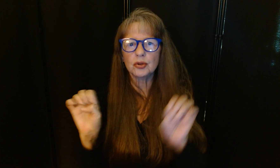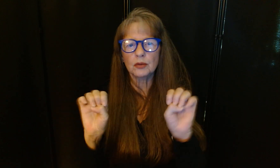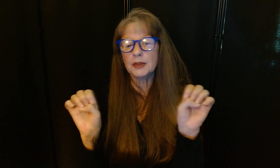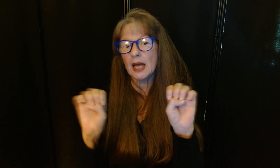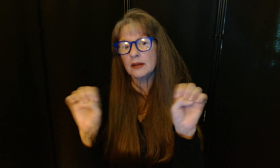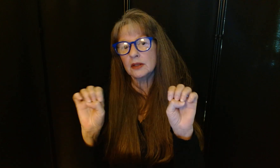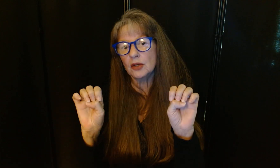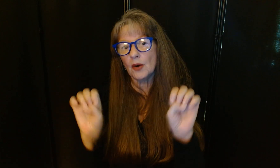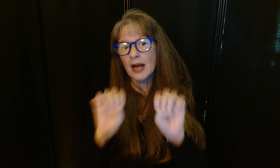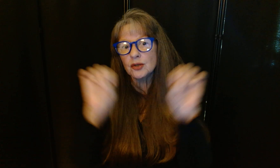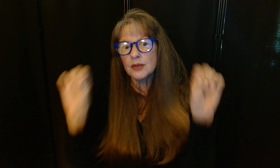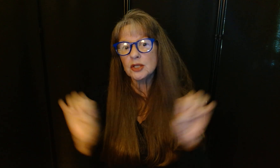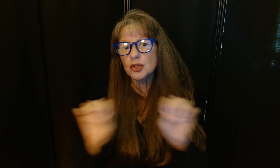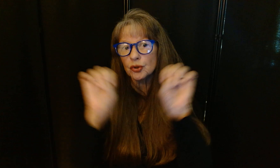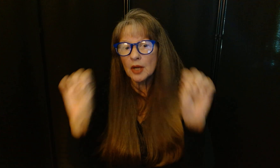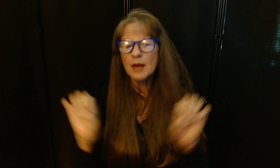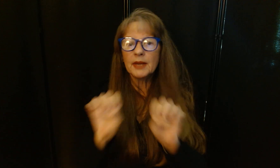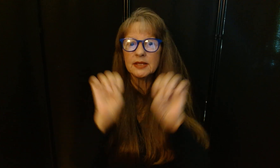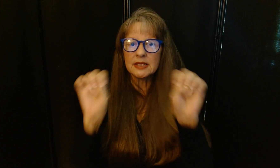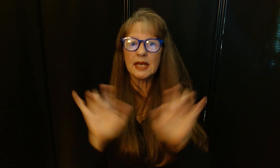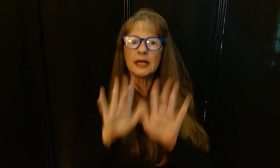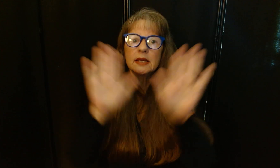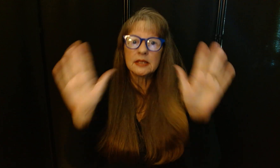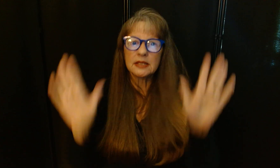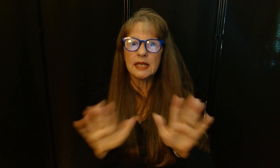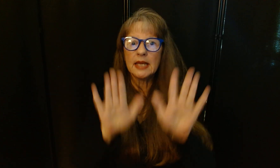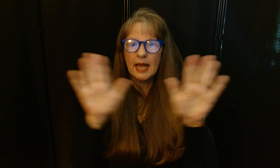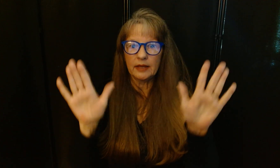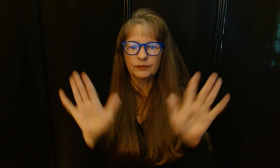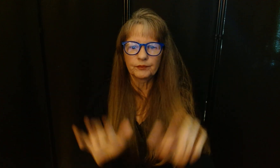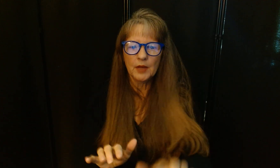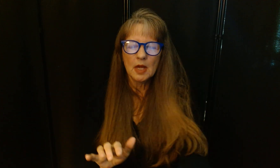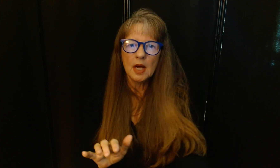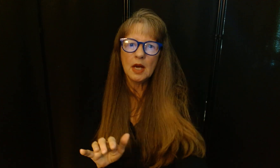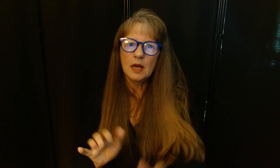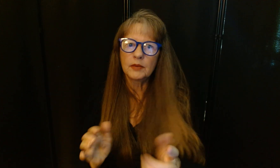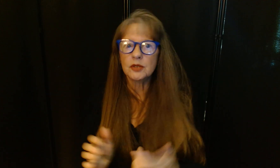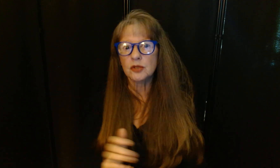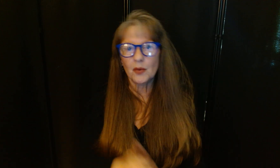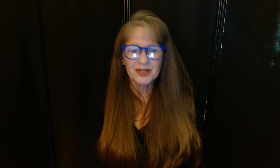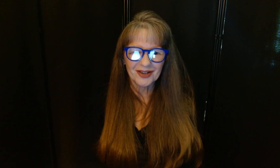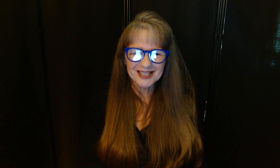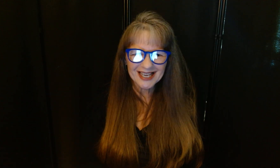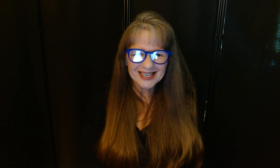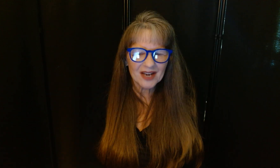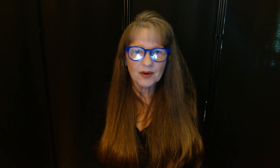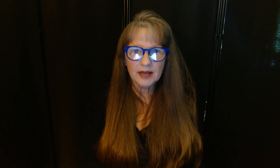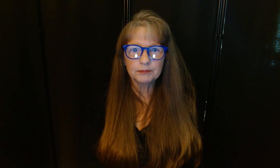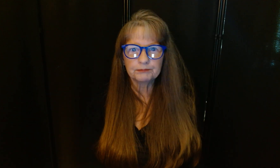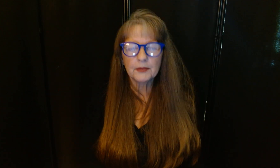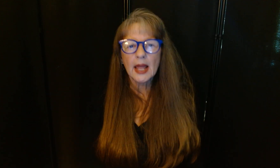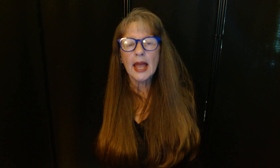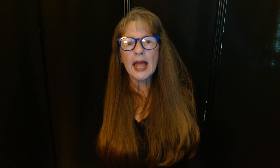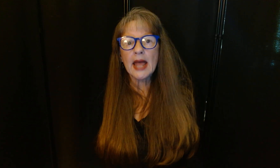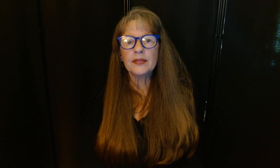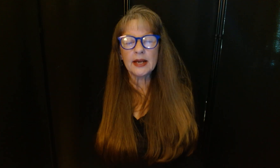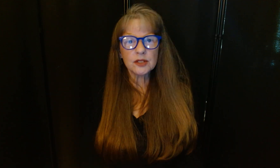but I do Easter because it's like Sunday, because it's always on a Sunday, right? And that is a